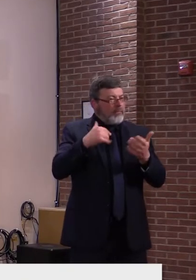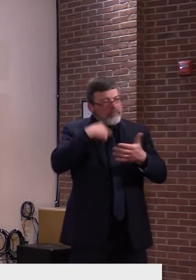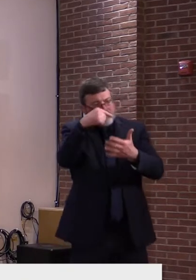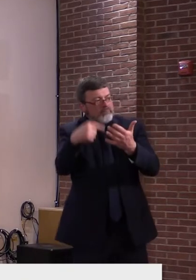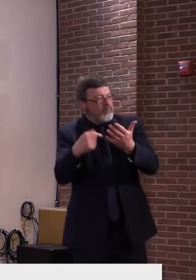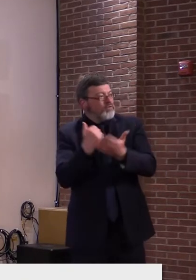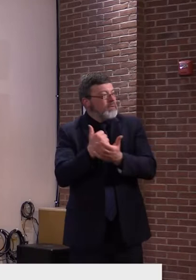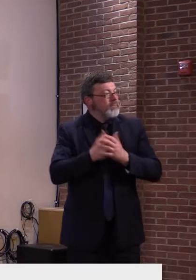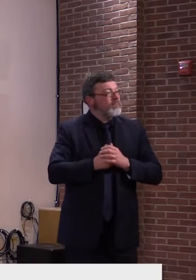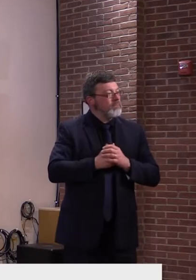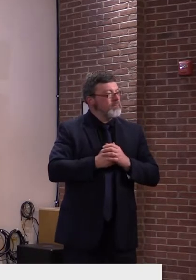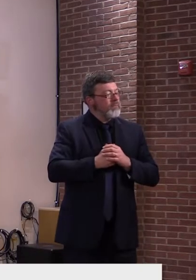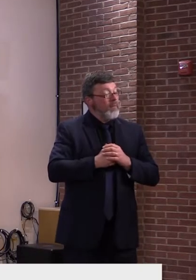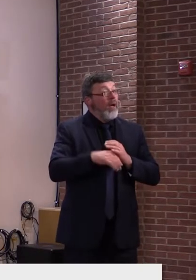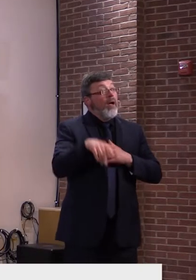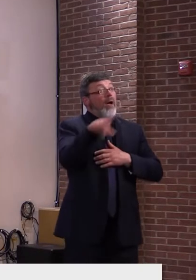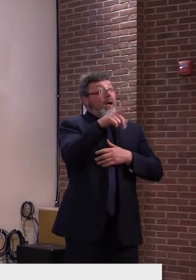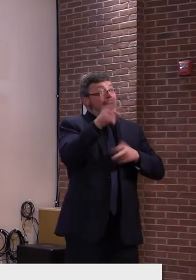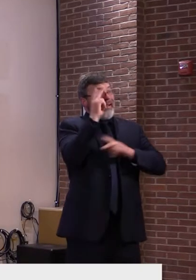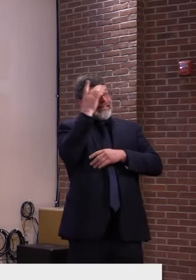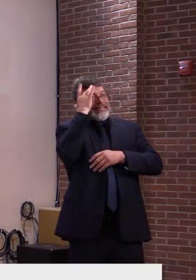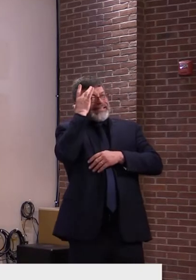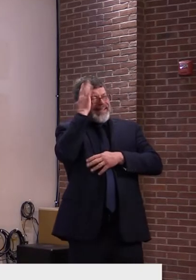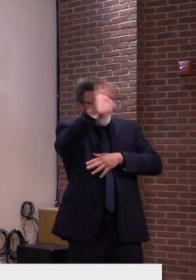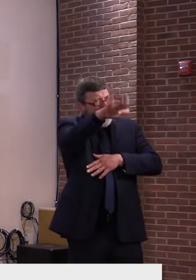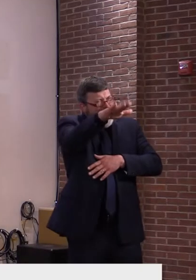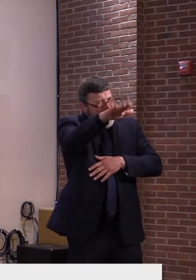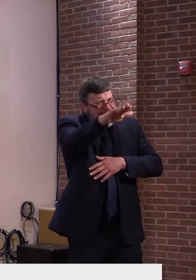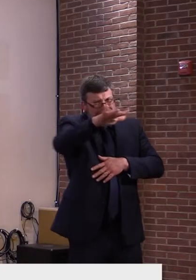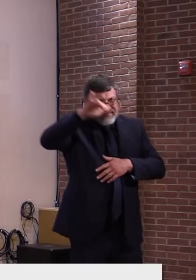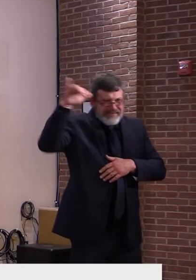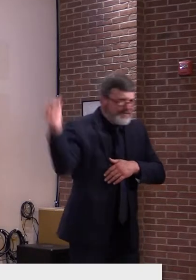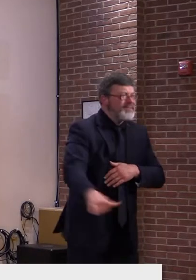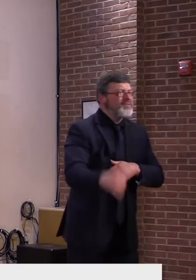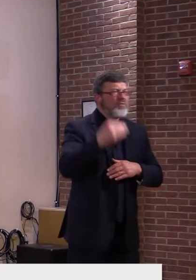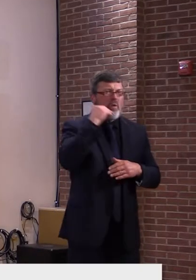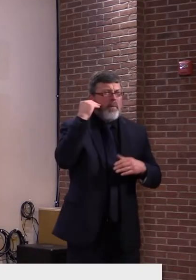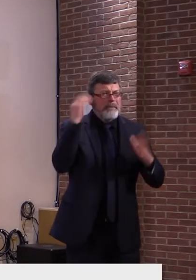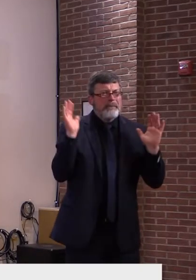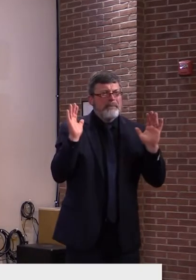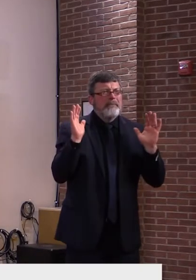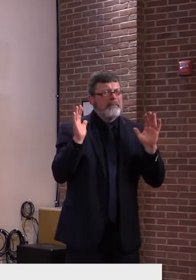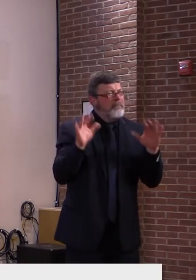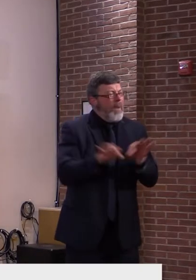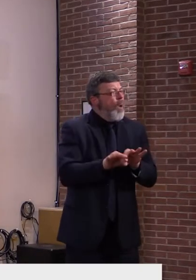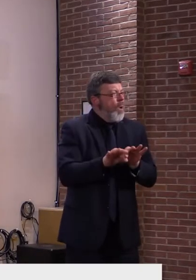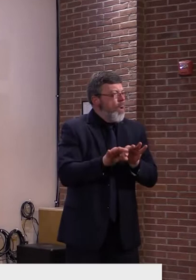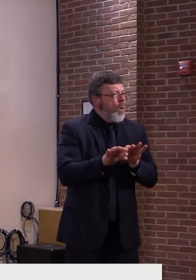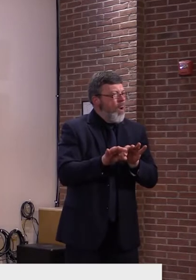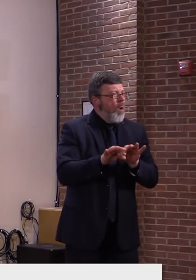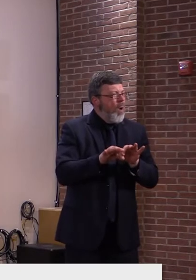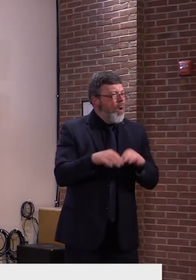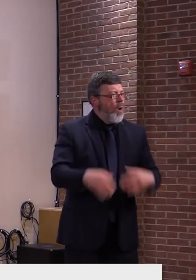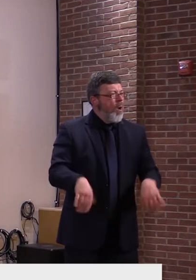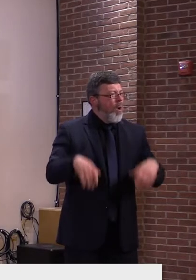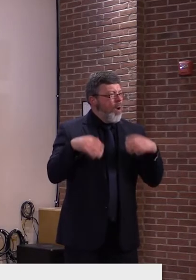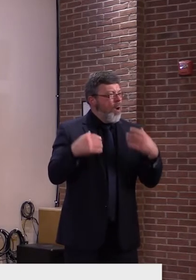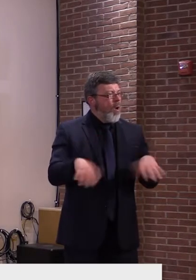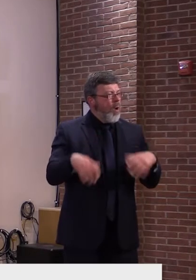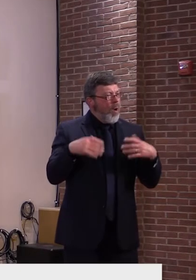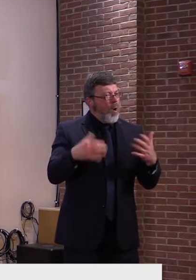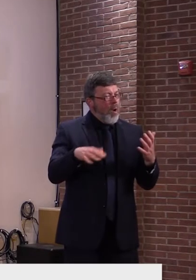to prevent any illness from spreading. We're also seeing more flu activity, and know there are abundant